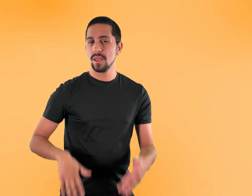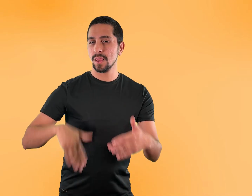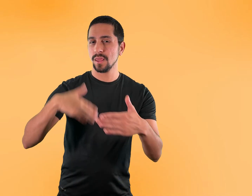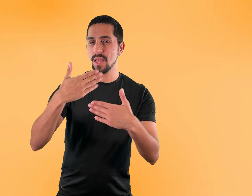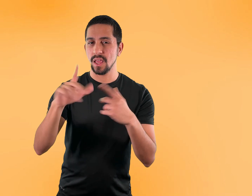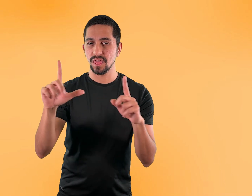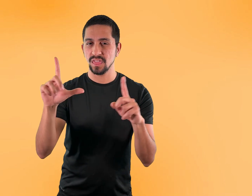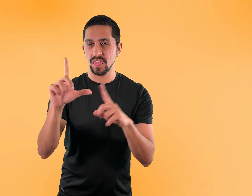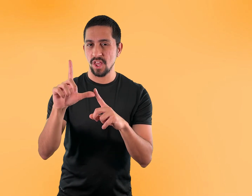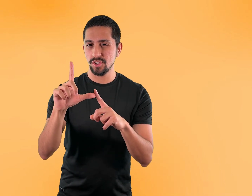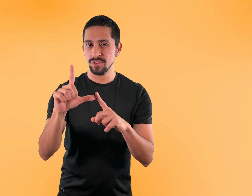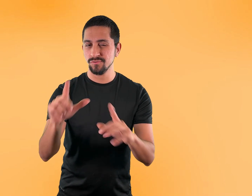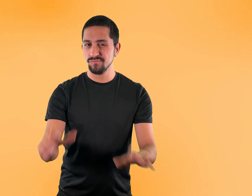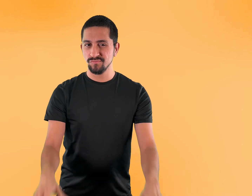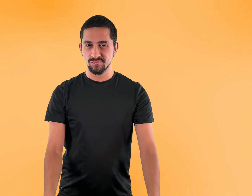Up next, we have…